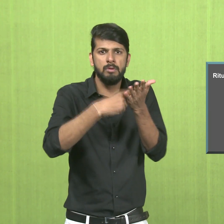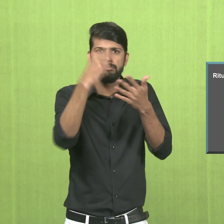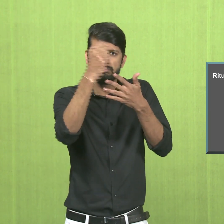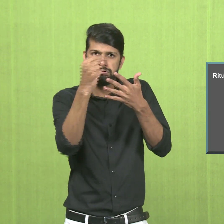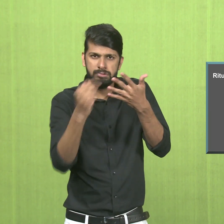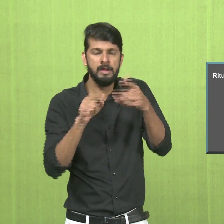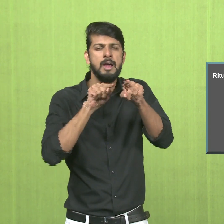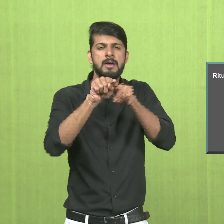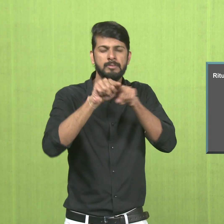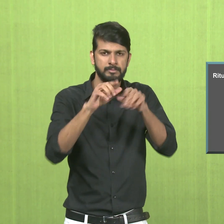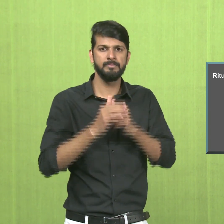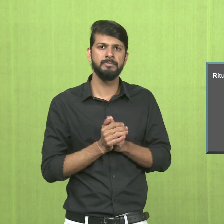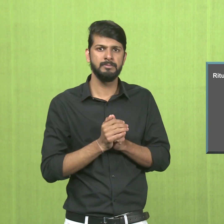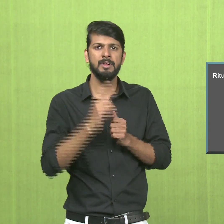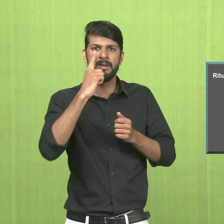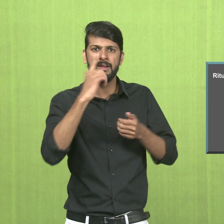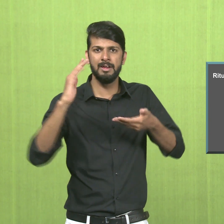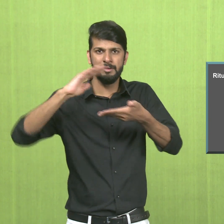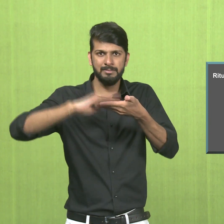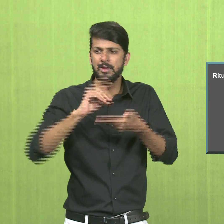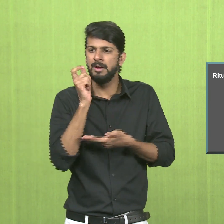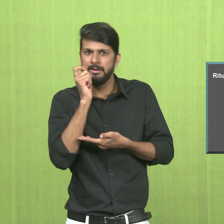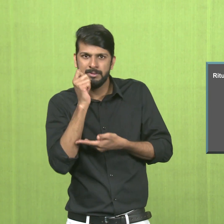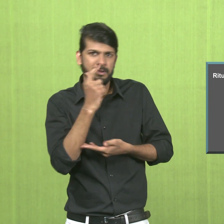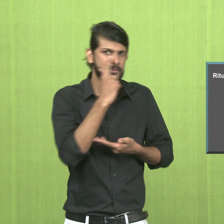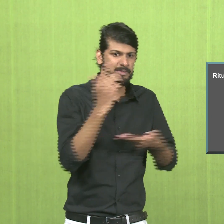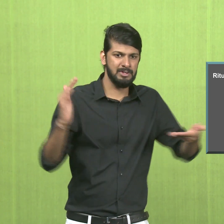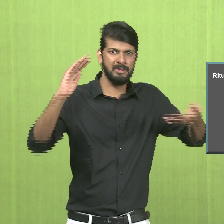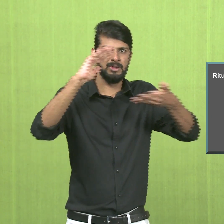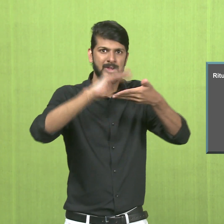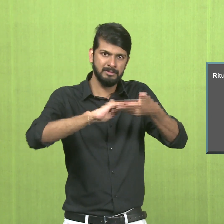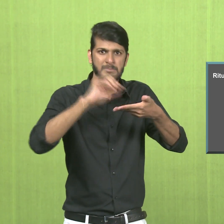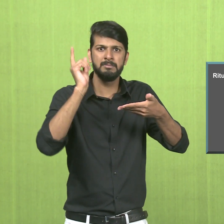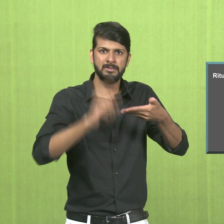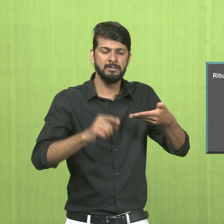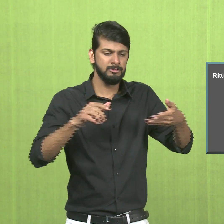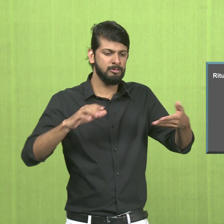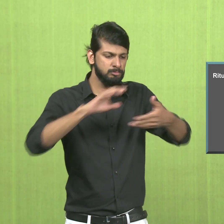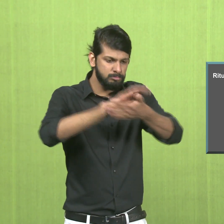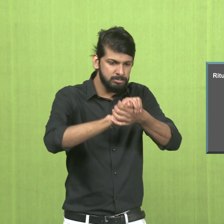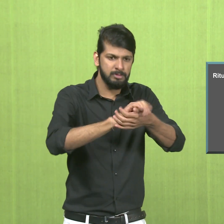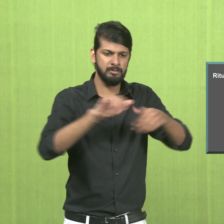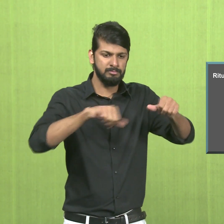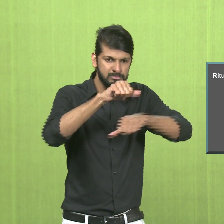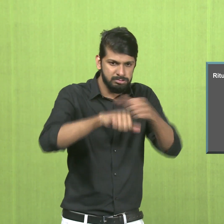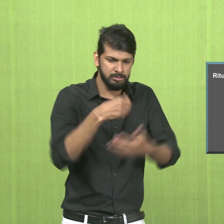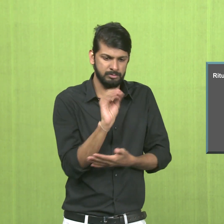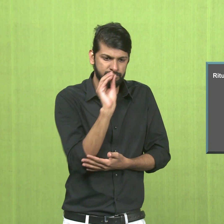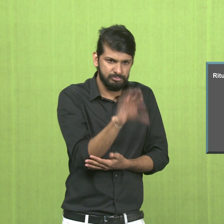Ritual basically are certain traditions or customs. For example, during marriage, they have a lot of